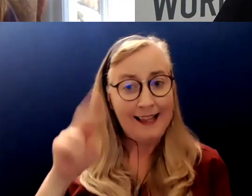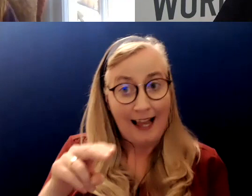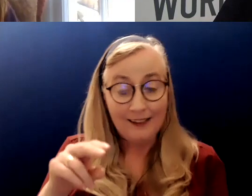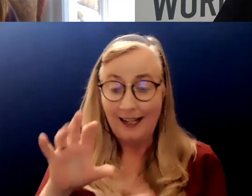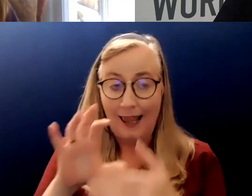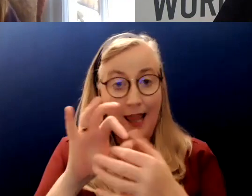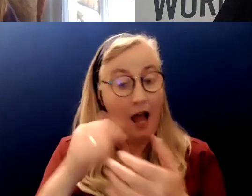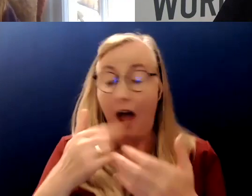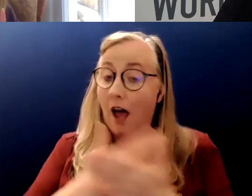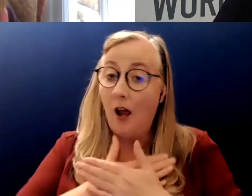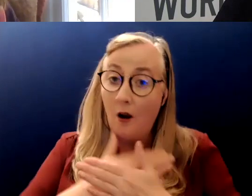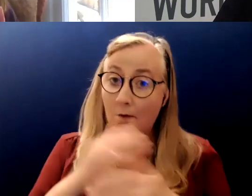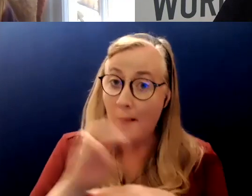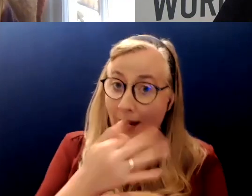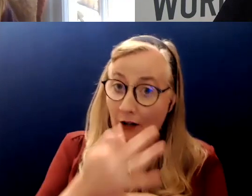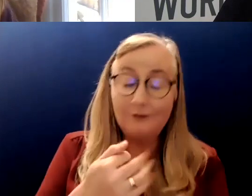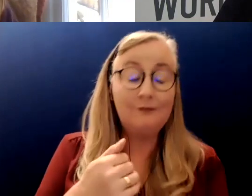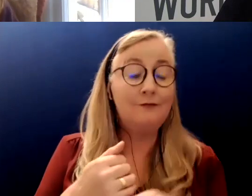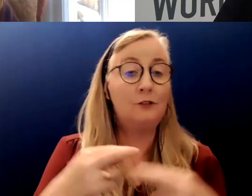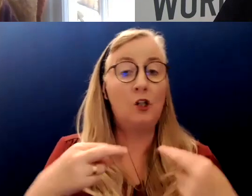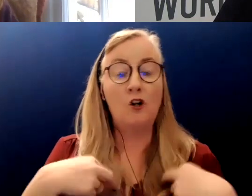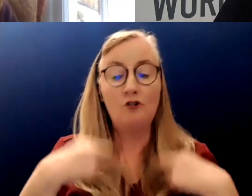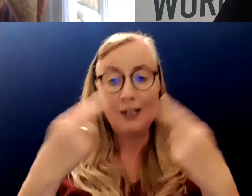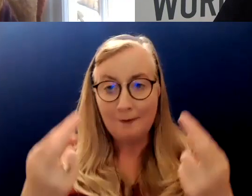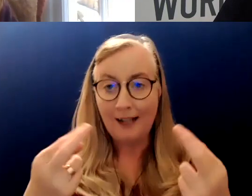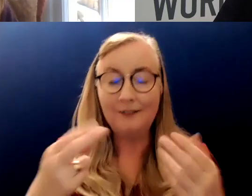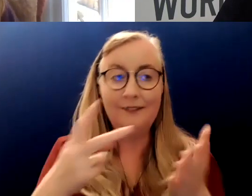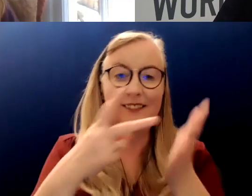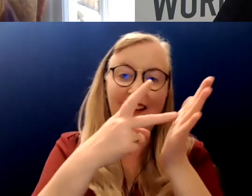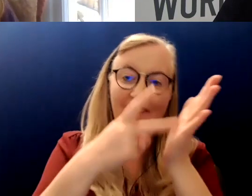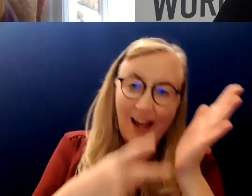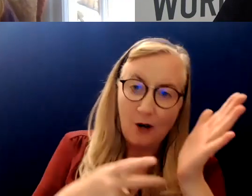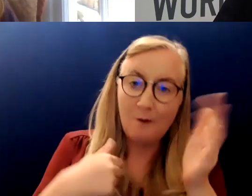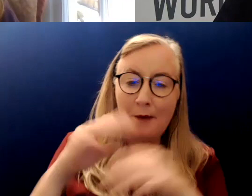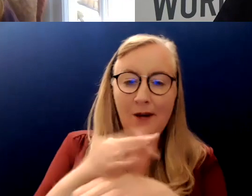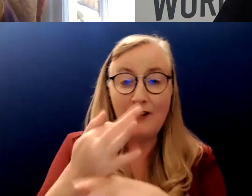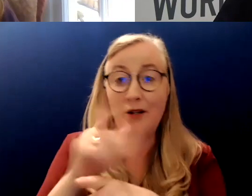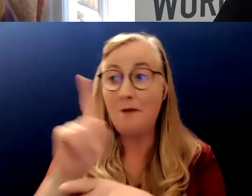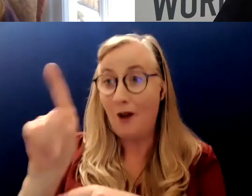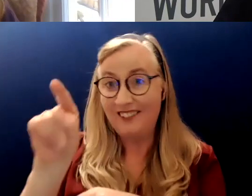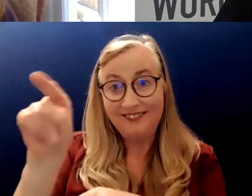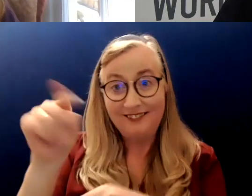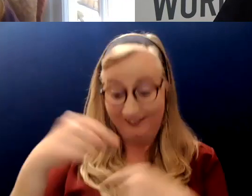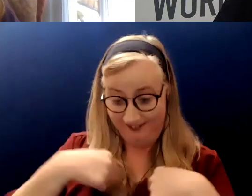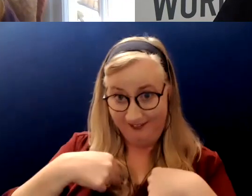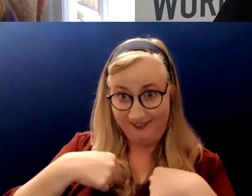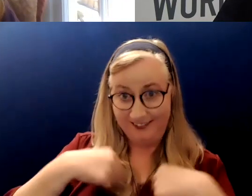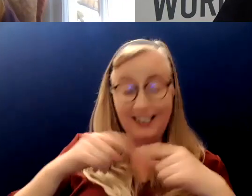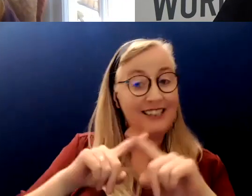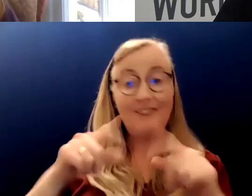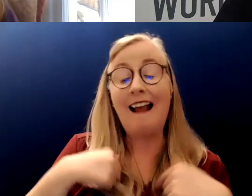parents. I loved my parents. I respected and valued my relationship with them, but I was different. I could